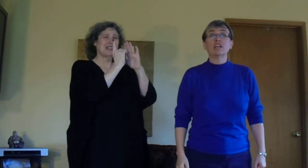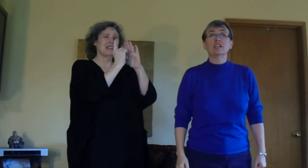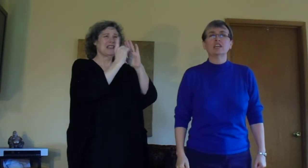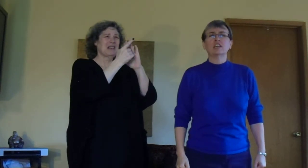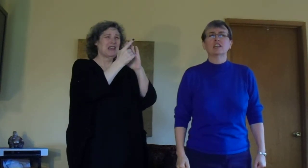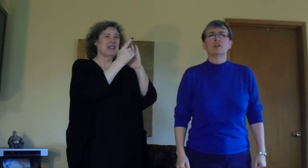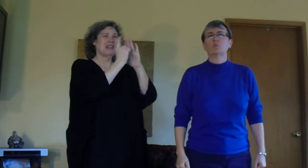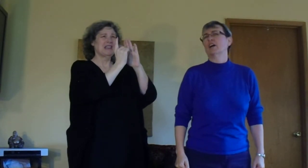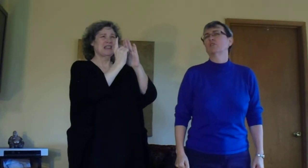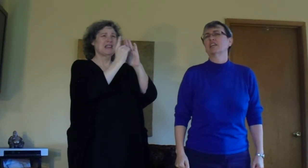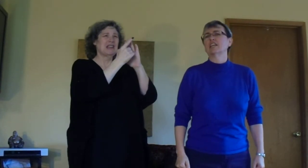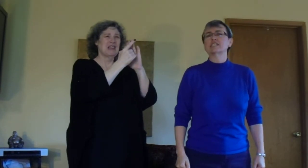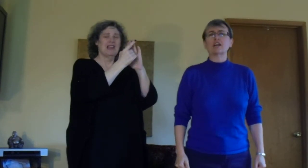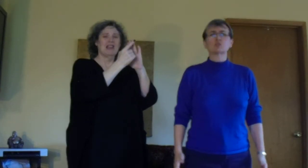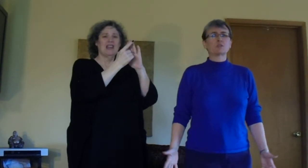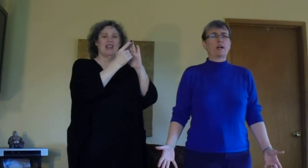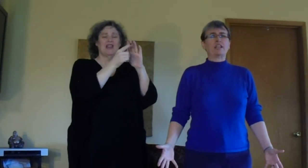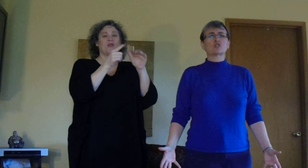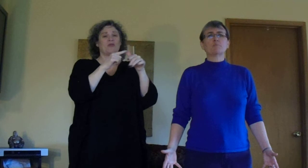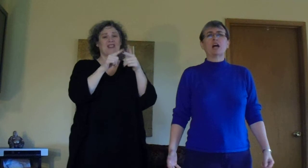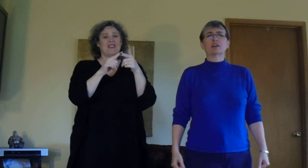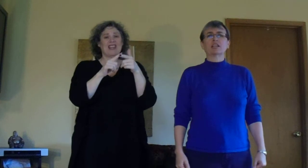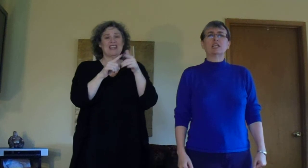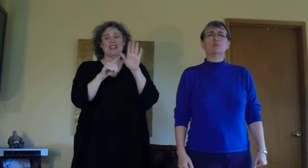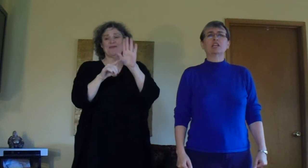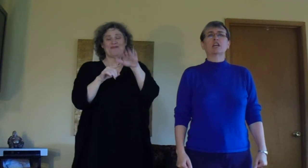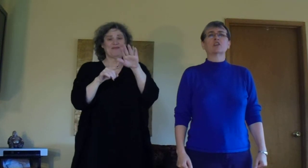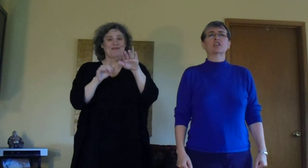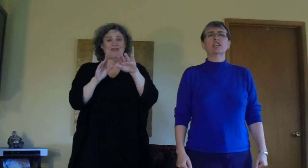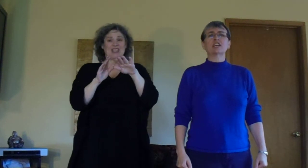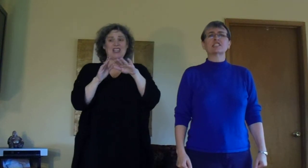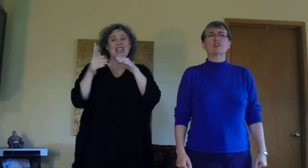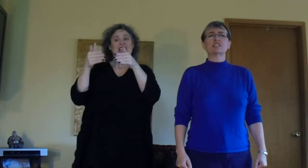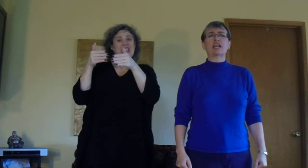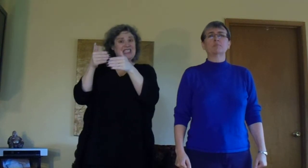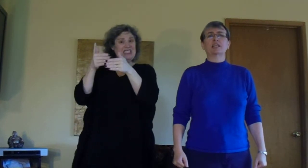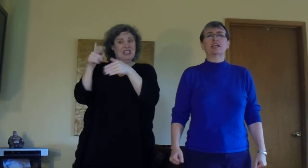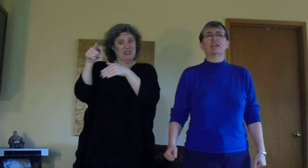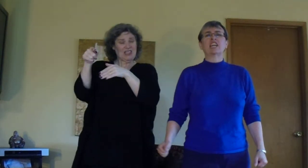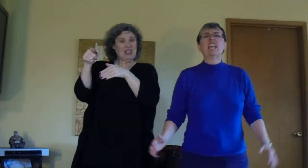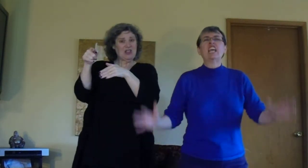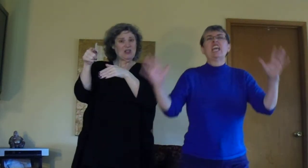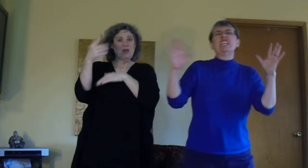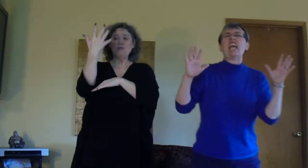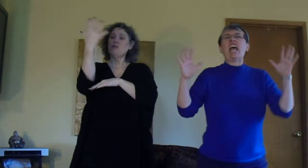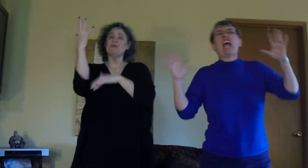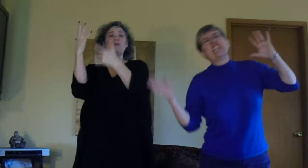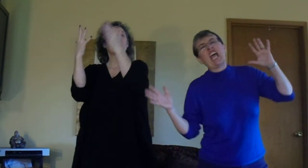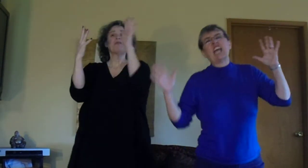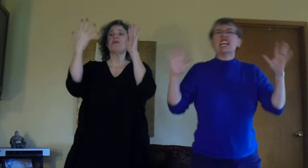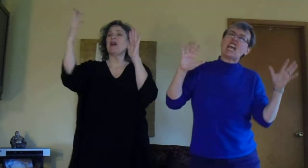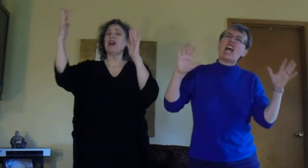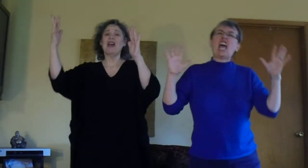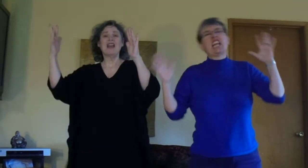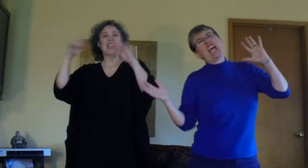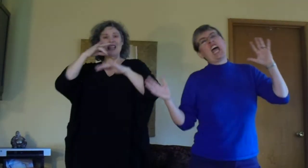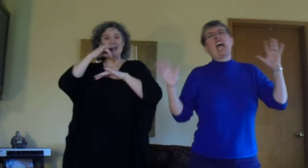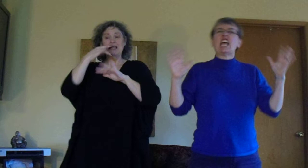then, well, his house was right next to a park, and he would hear the kids outside playing. Na, na, na, na, na,